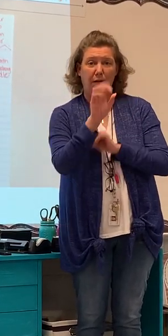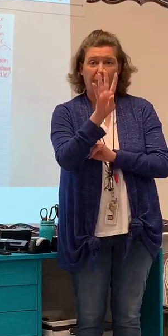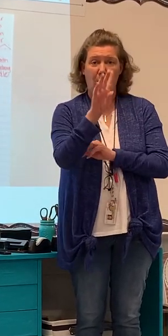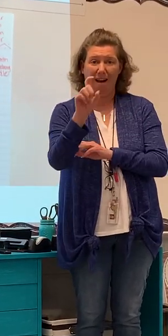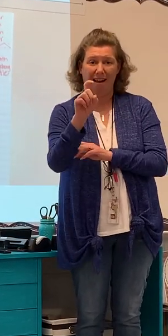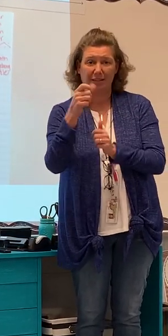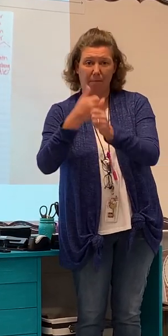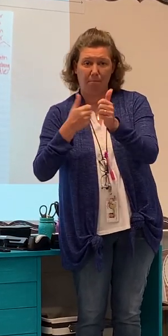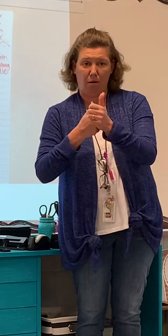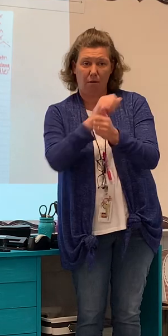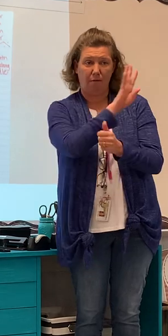sides.